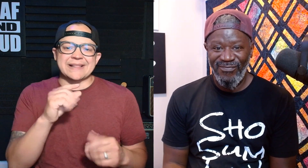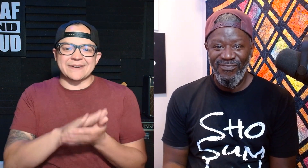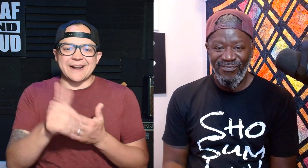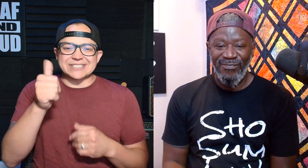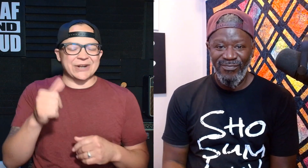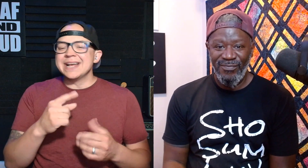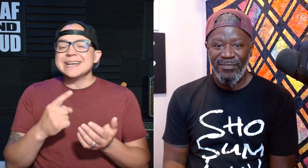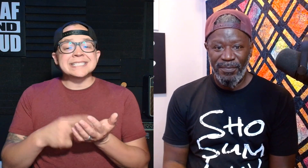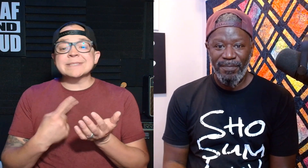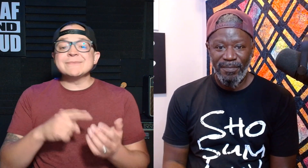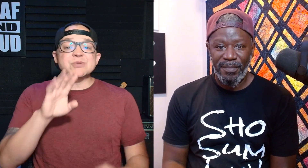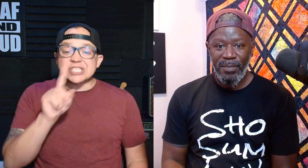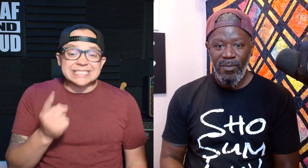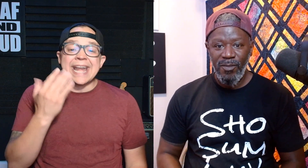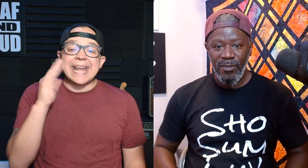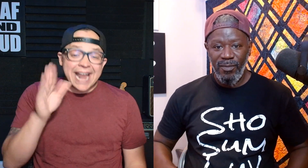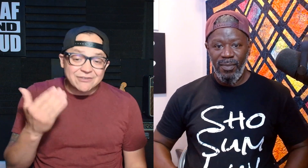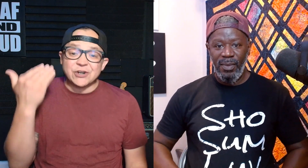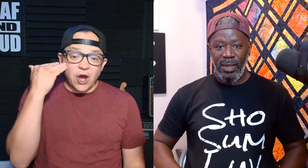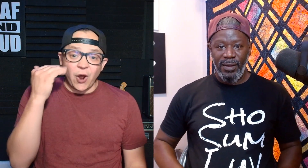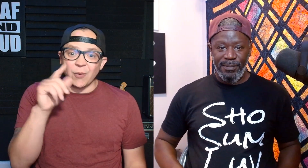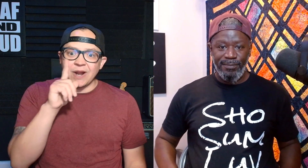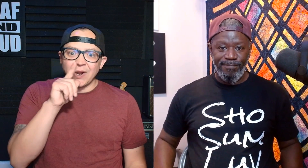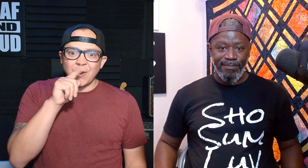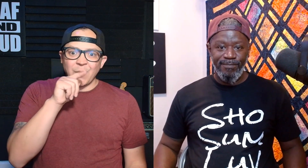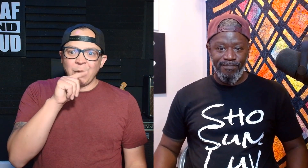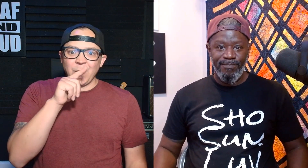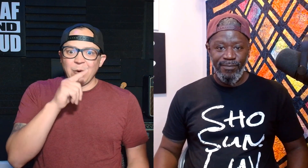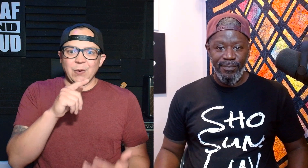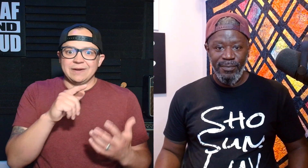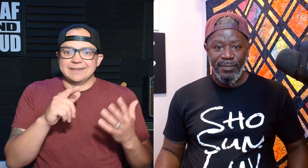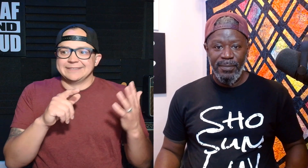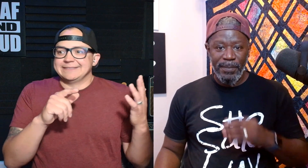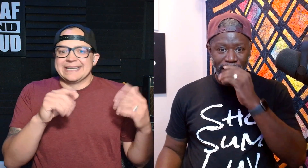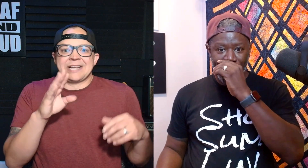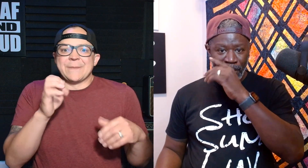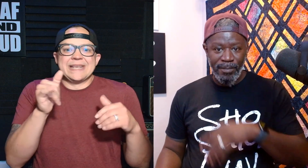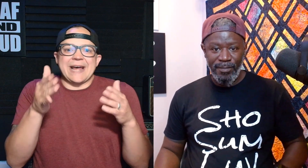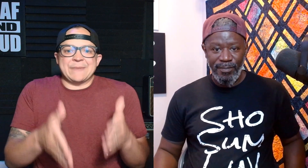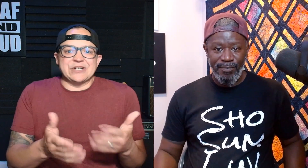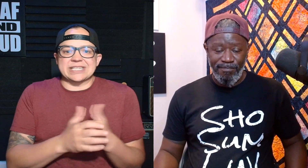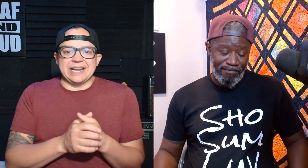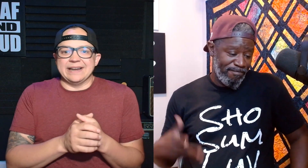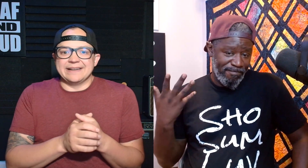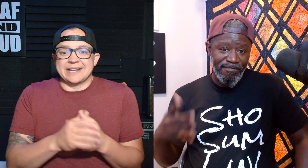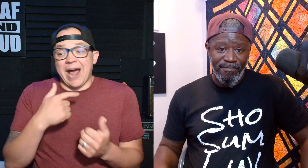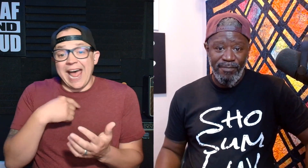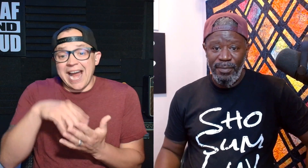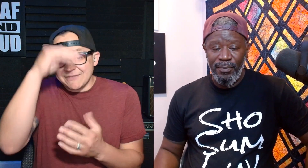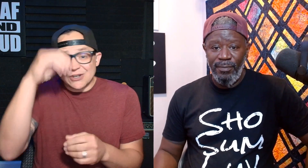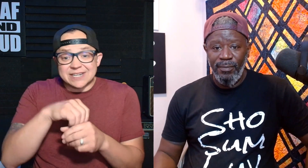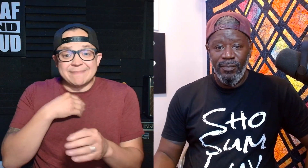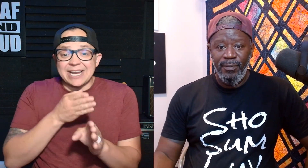wish I was a little nicer. Sometimes you just never know who is going to be that person. You